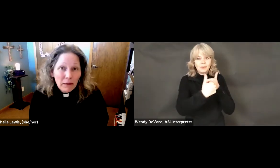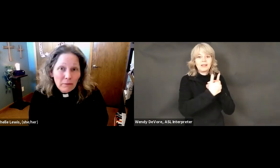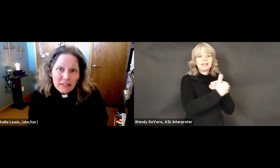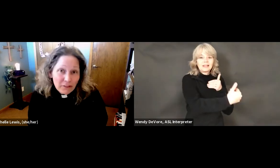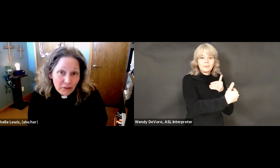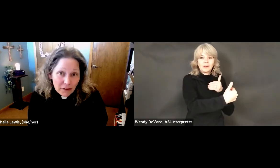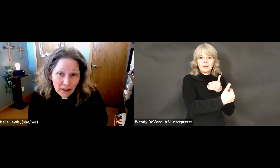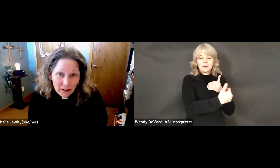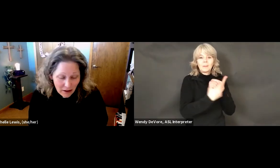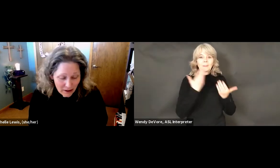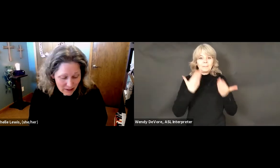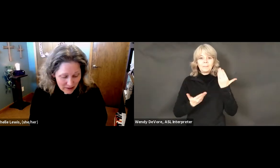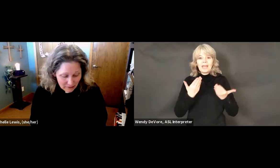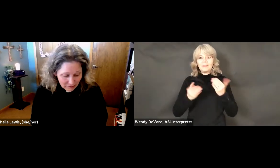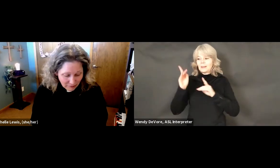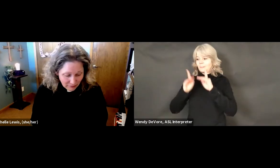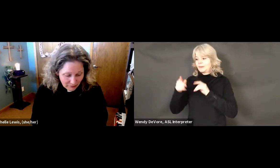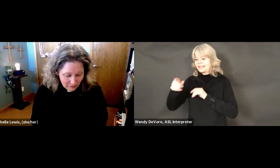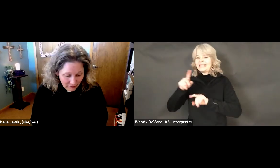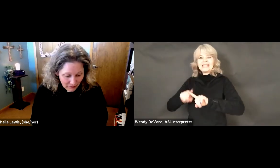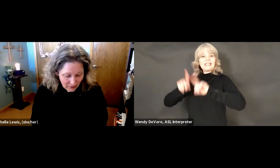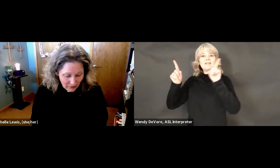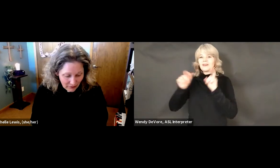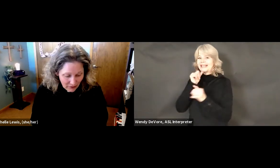People who might be different than us.